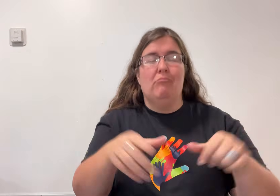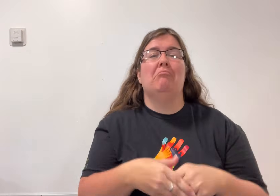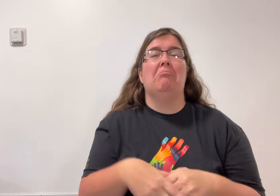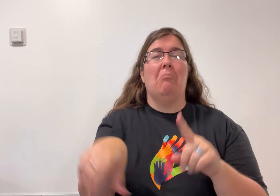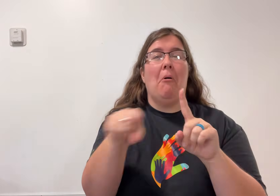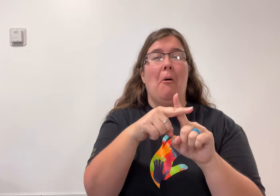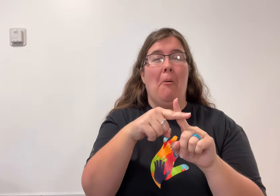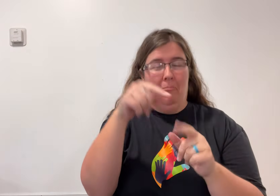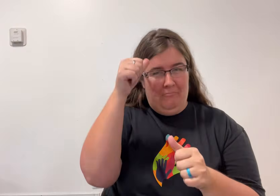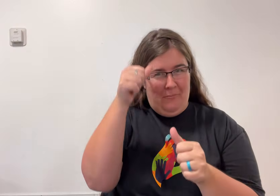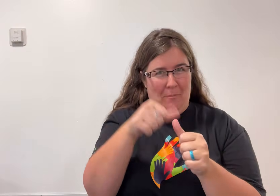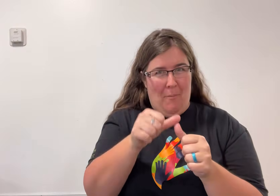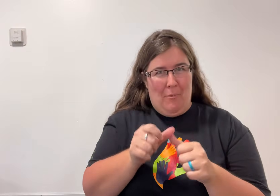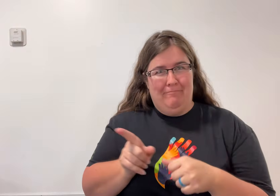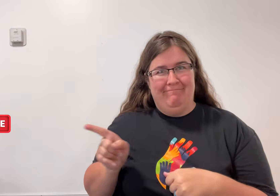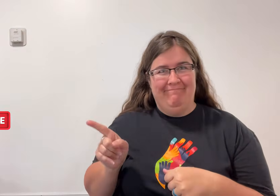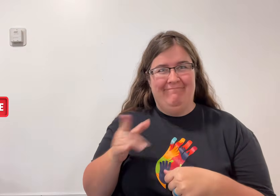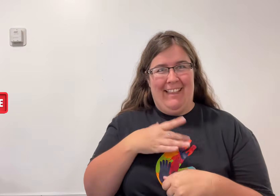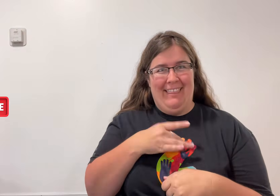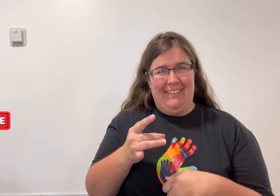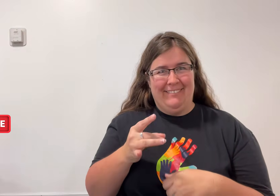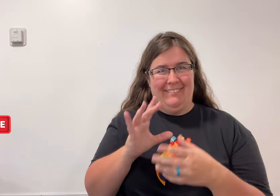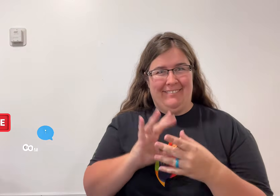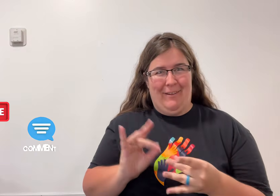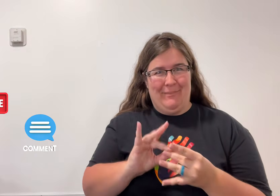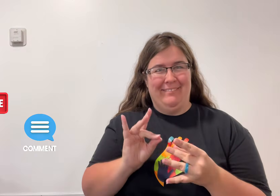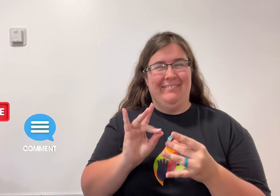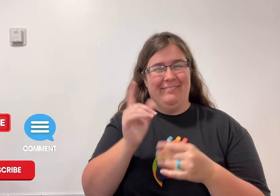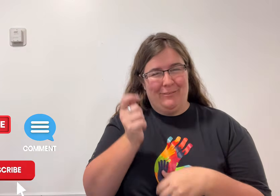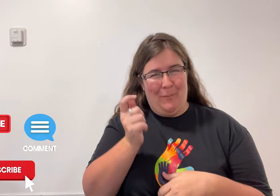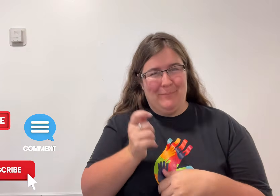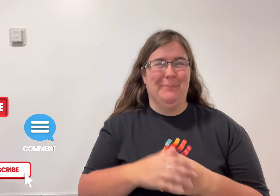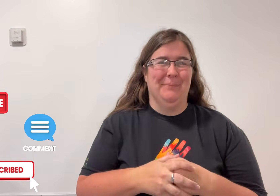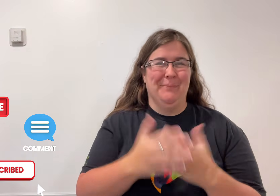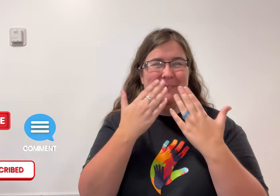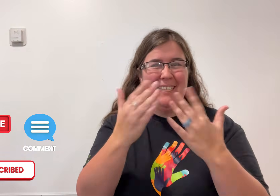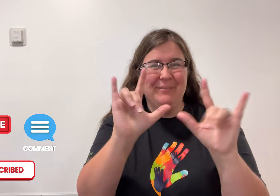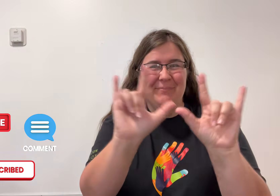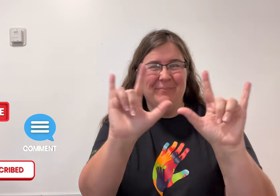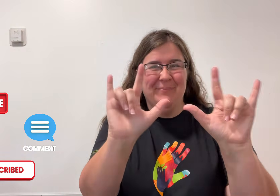Also, please remember to like, comment, and subscribe. Thank you.